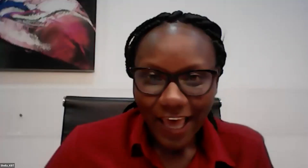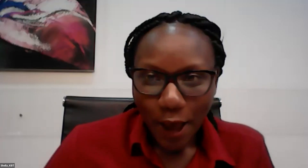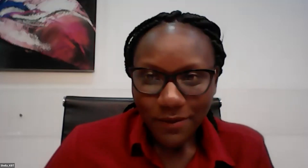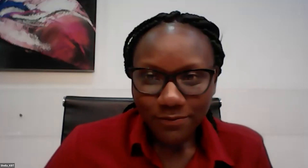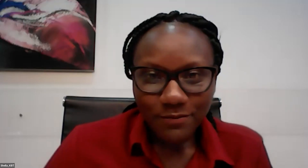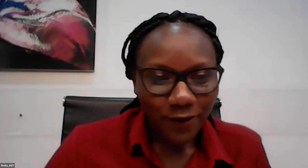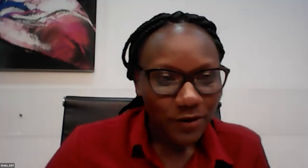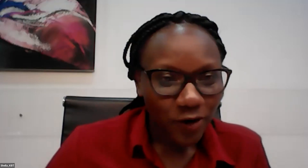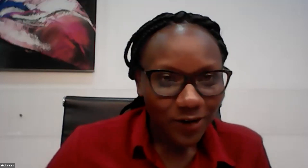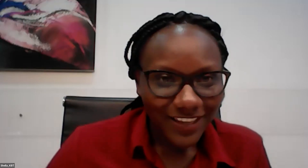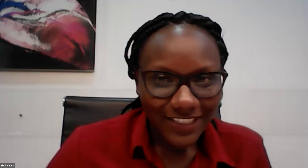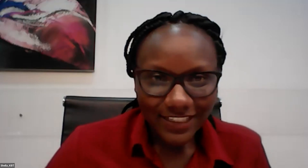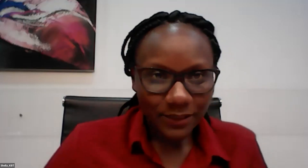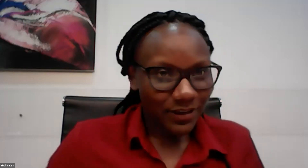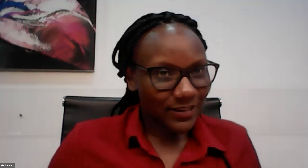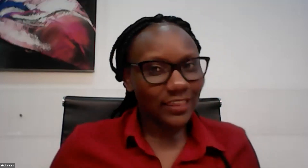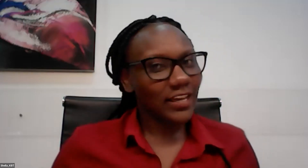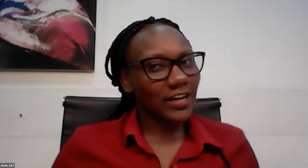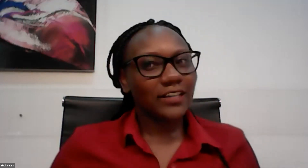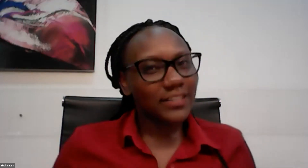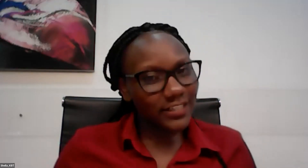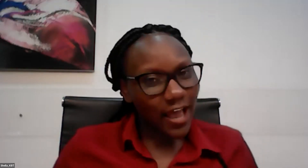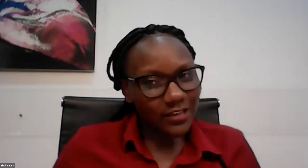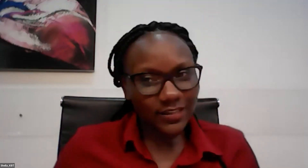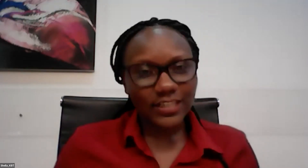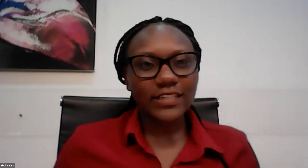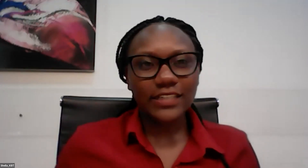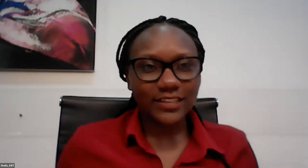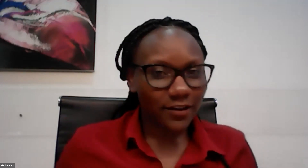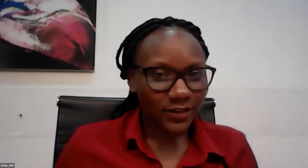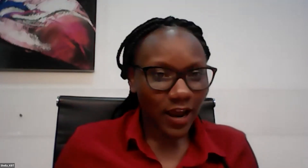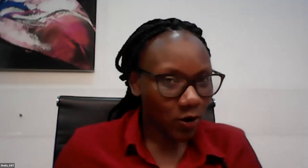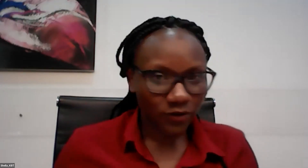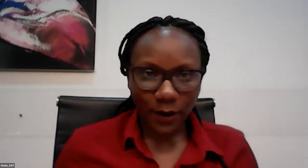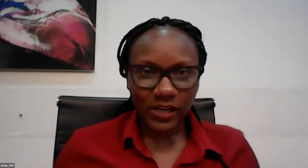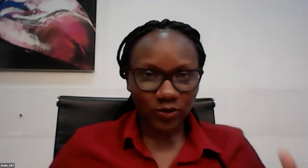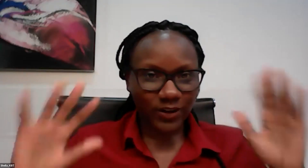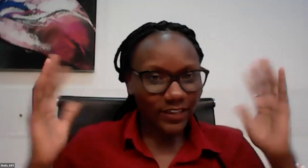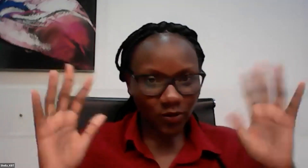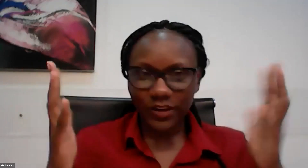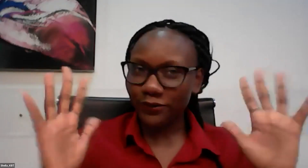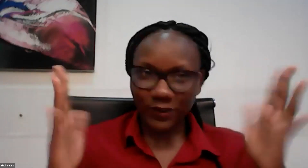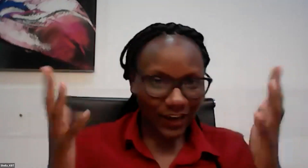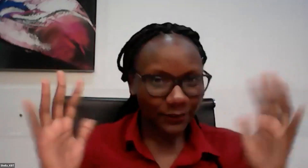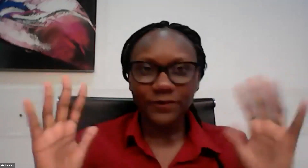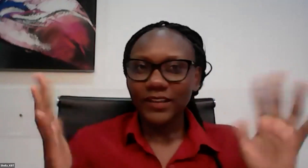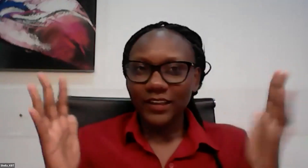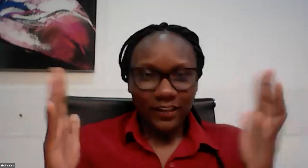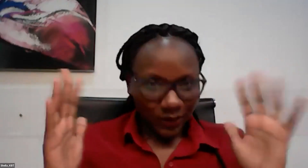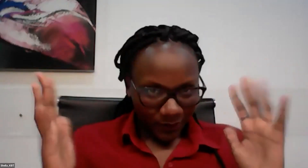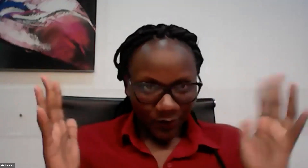Okay. Before one of the judges speaks, I think Seizure Assistant deserves a round of applause, right? So if you